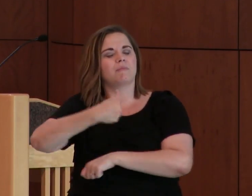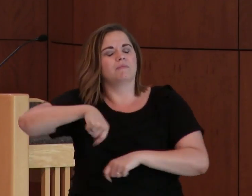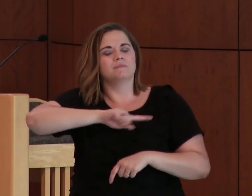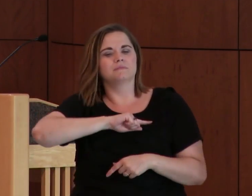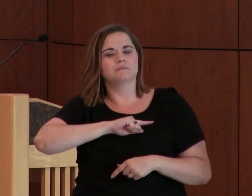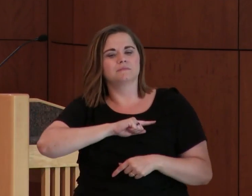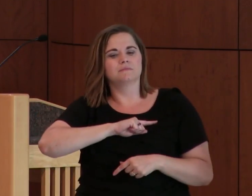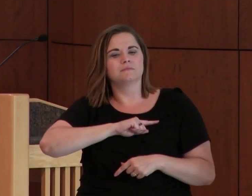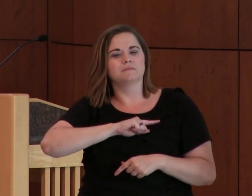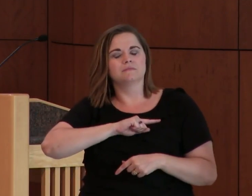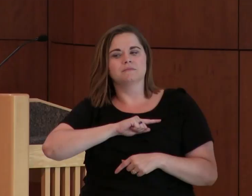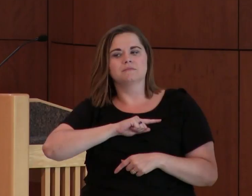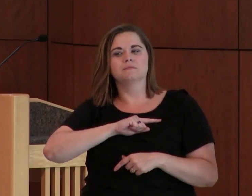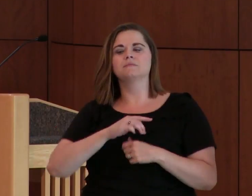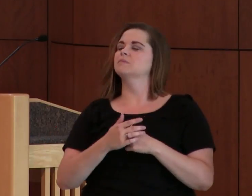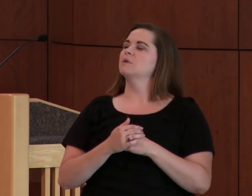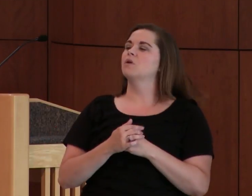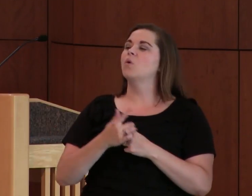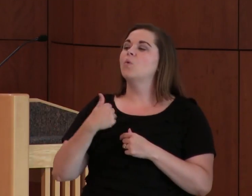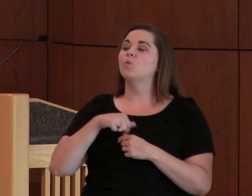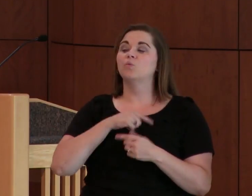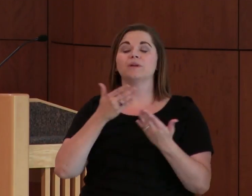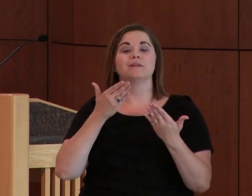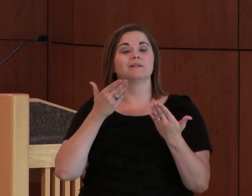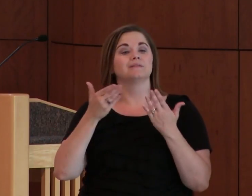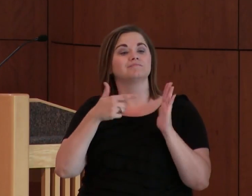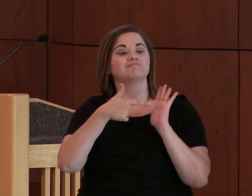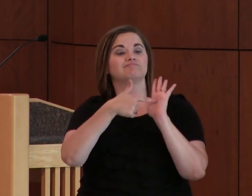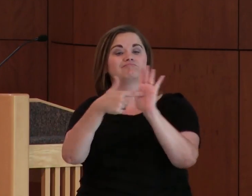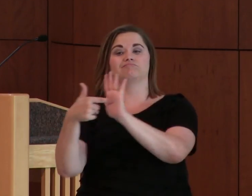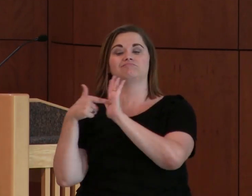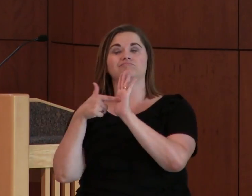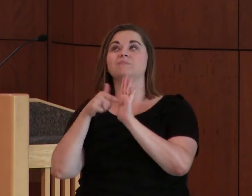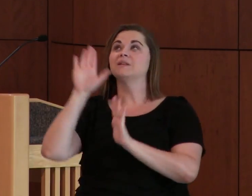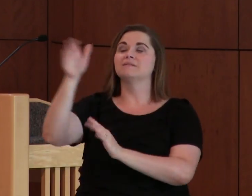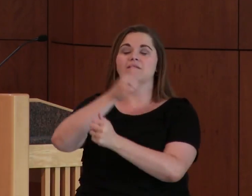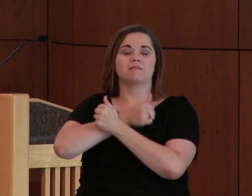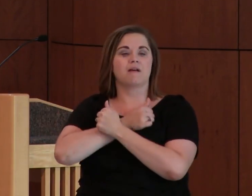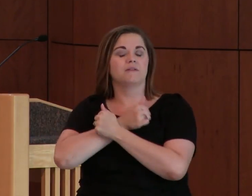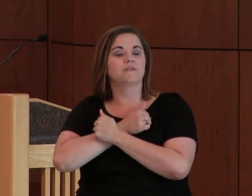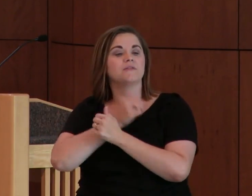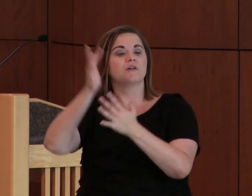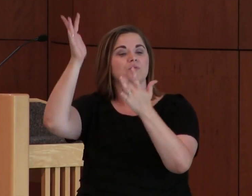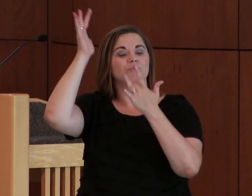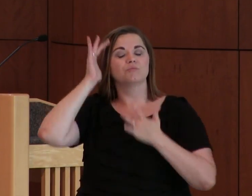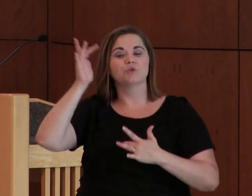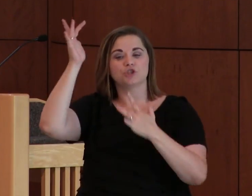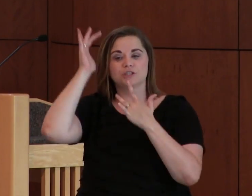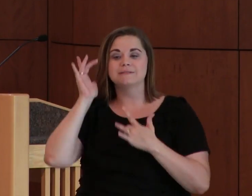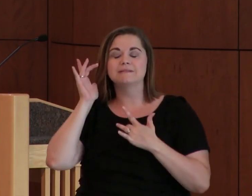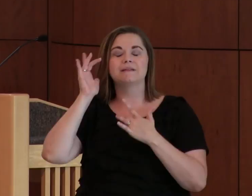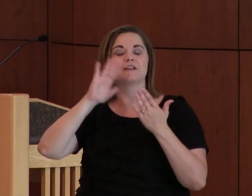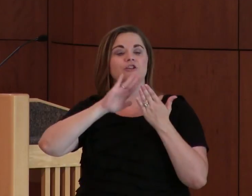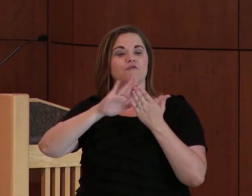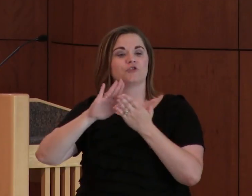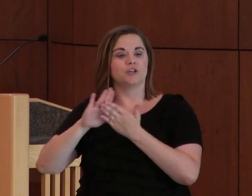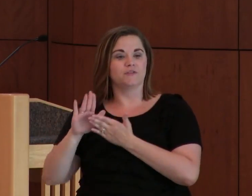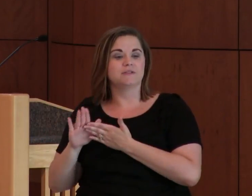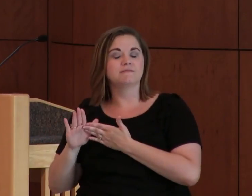but sent us out that we might bear witness to God's love, God's mercy, God's forgiveness to